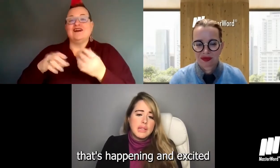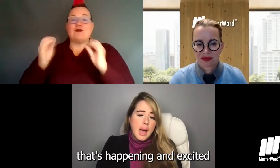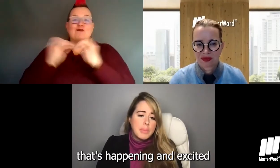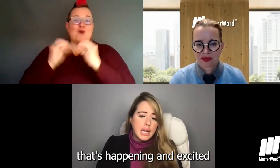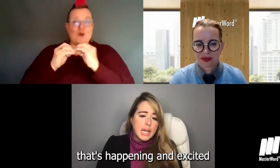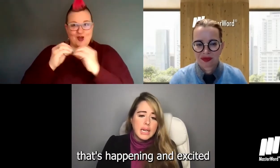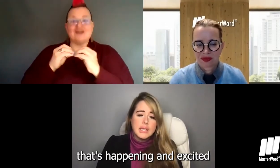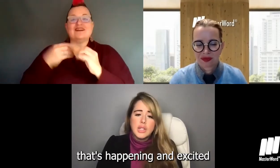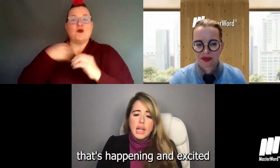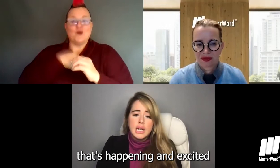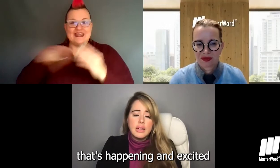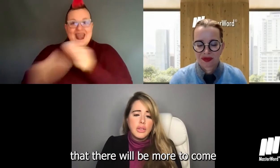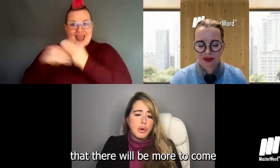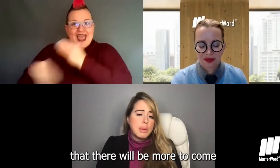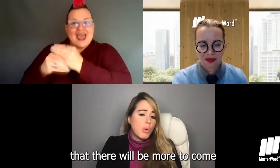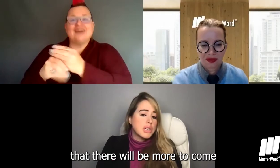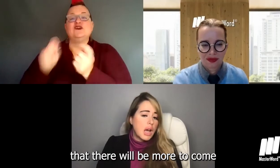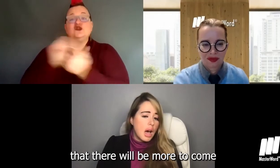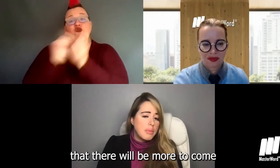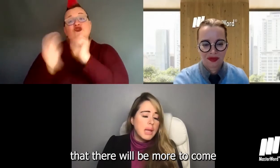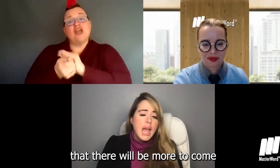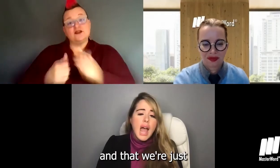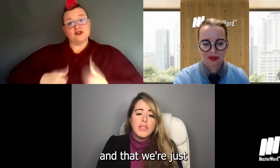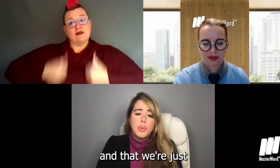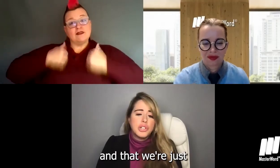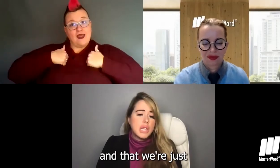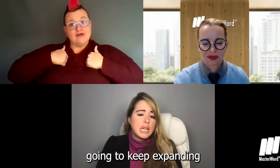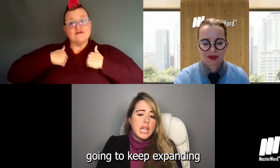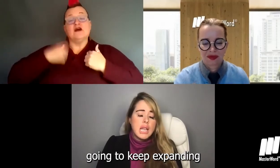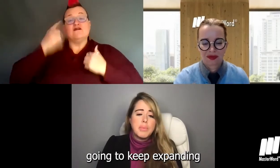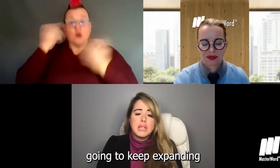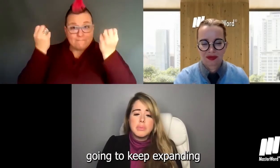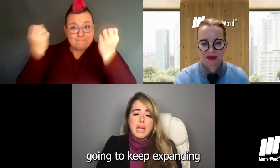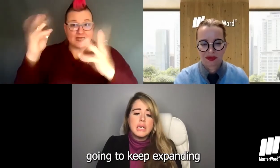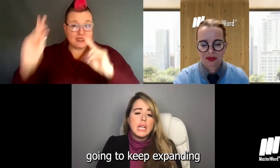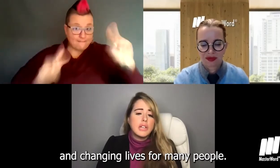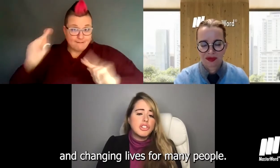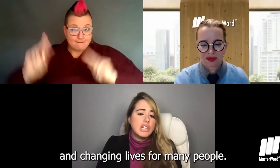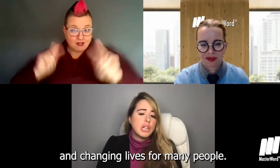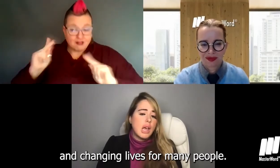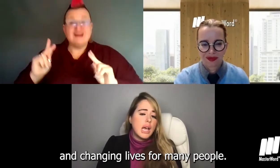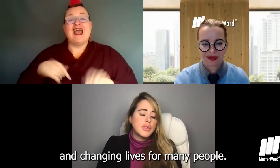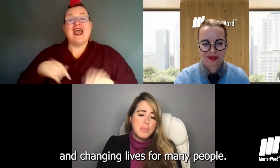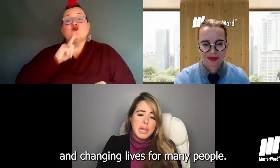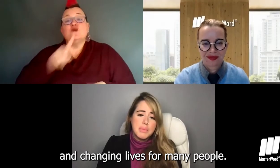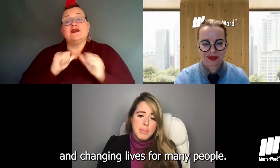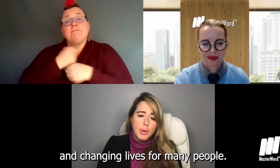that's happening and excited that there will be more to come and that we're just going to keep expanding and changing lives for many people.